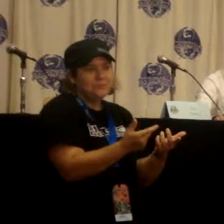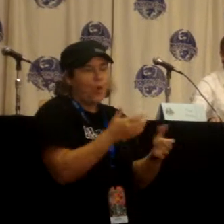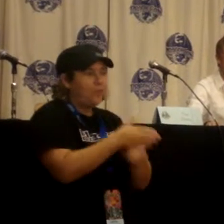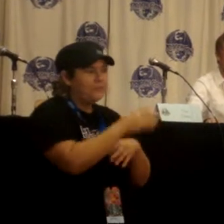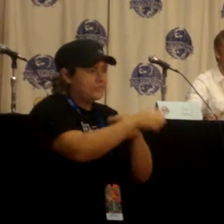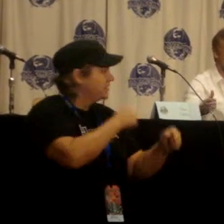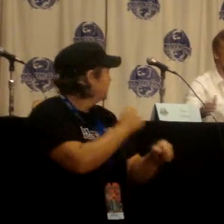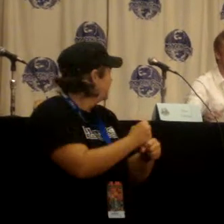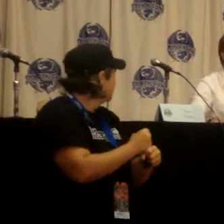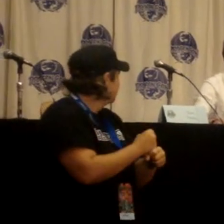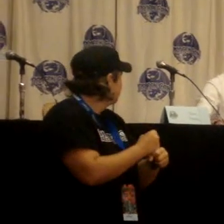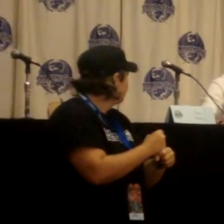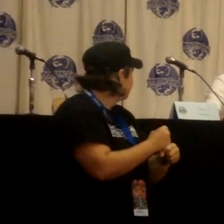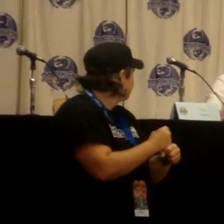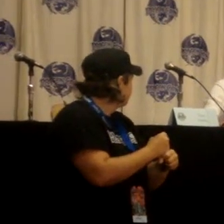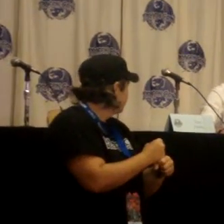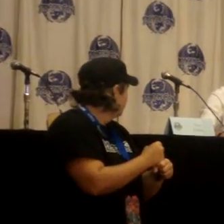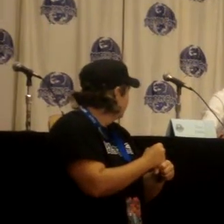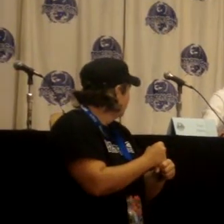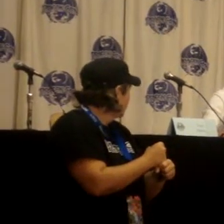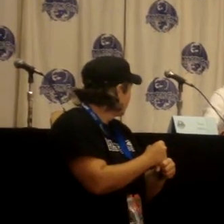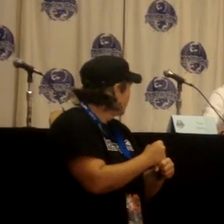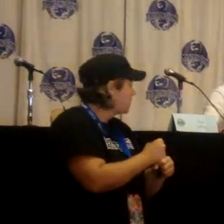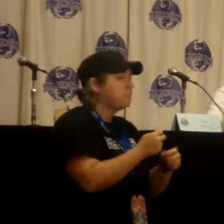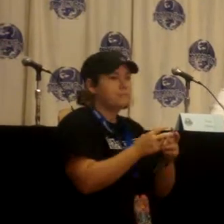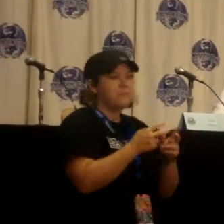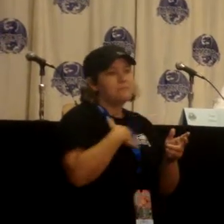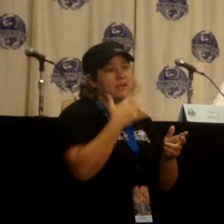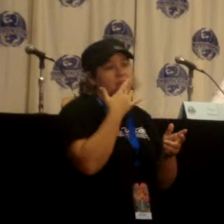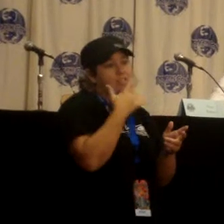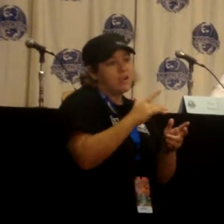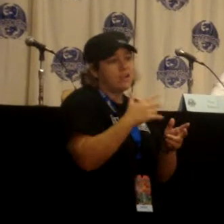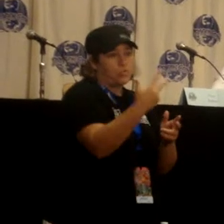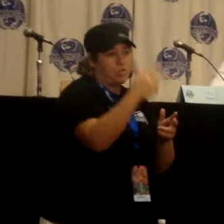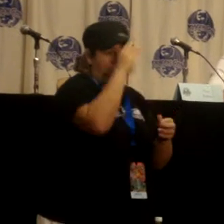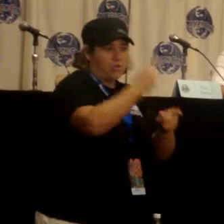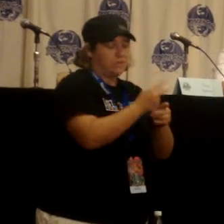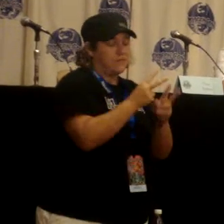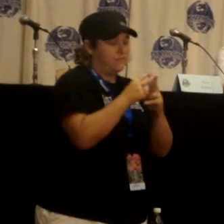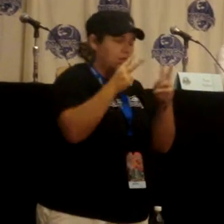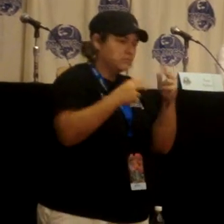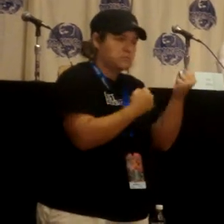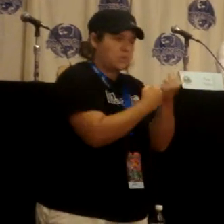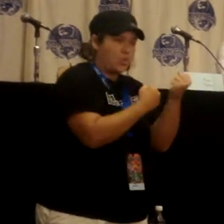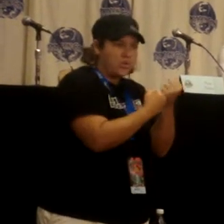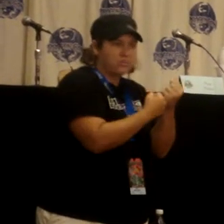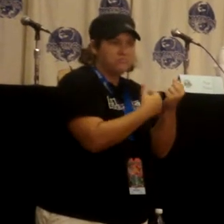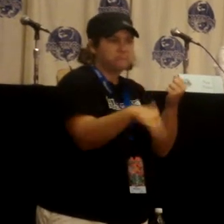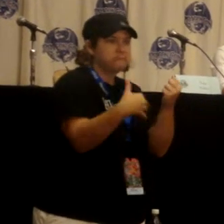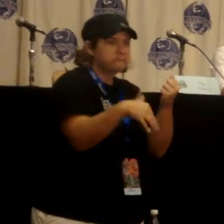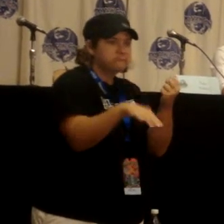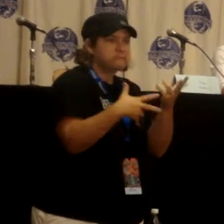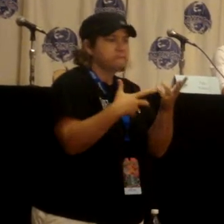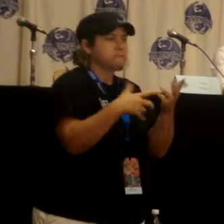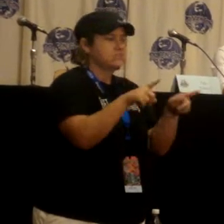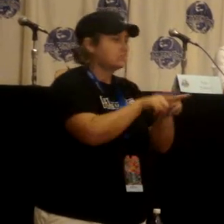years. And no, they've always been exceptionally supportive. I've been very lucky to have three brothers who are very supportive, and at the same time, they